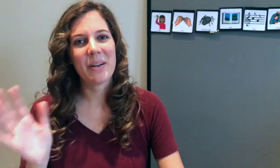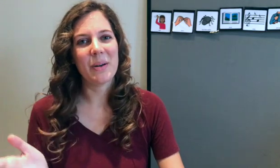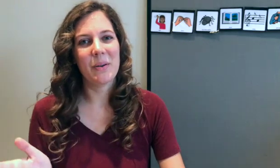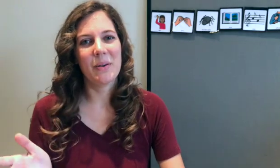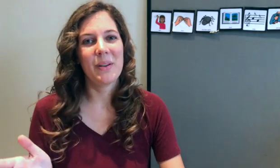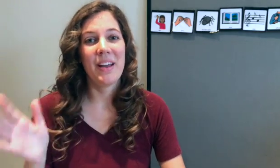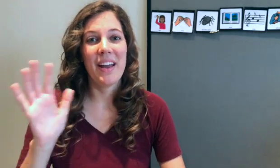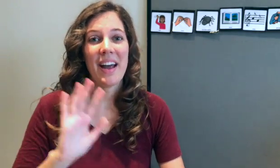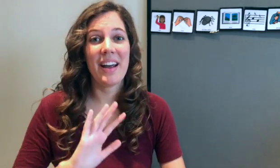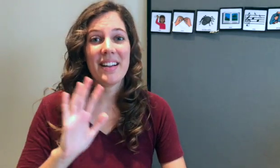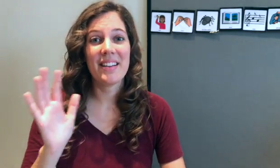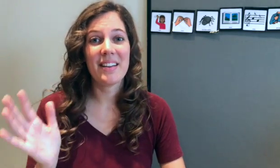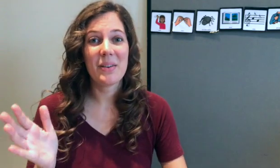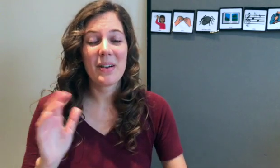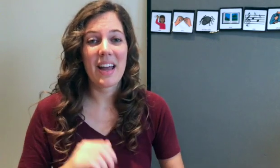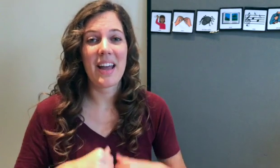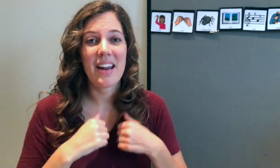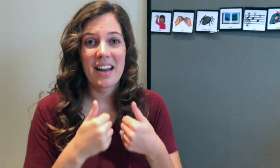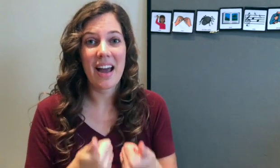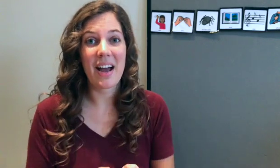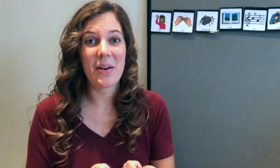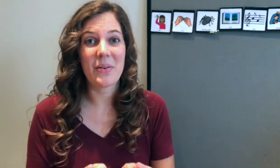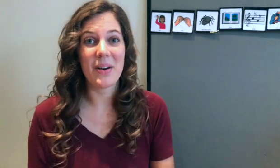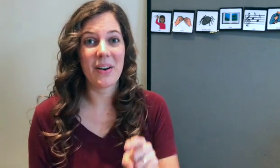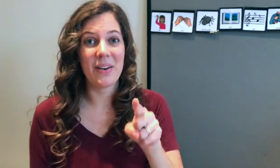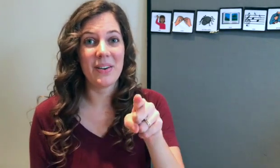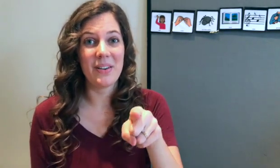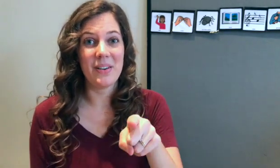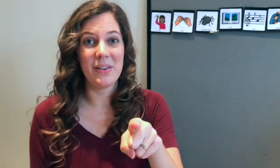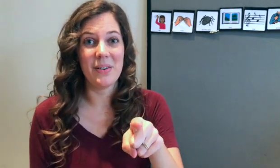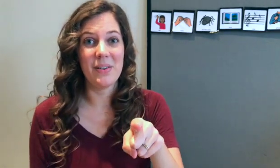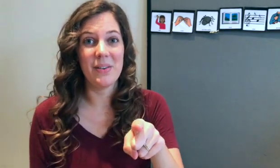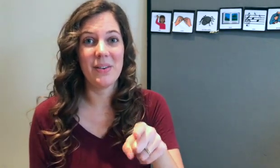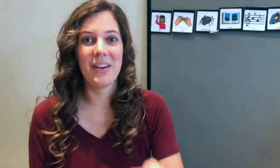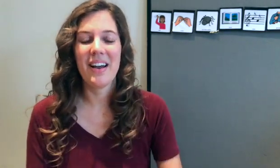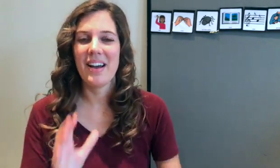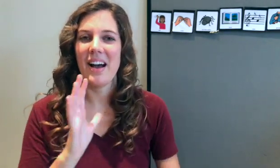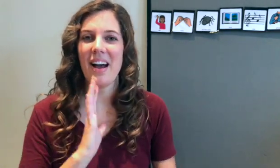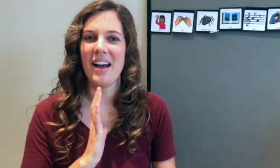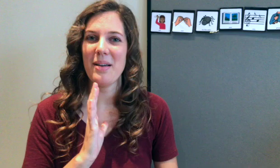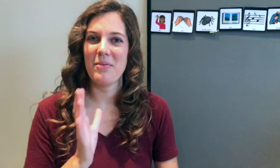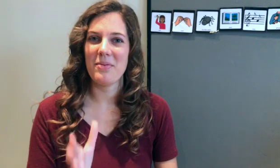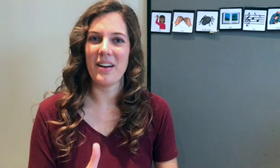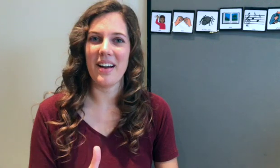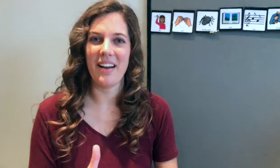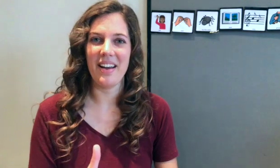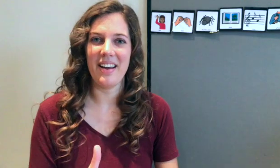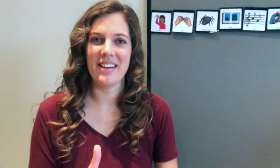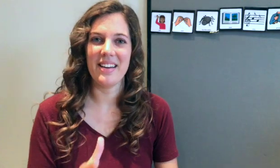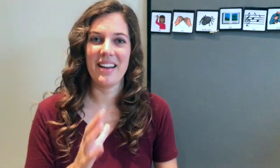hello, hello, and how are you? I'm fine,